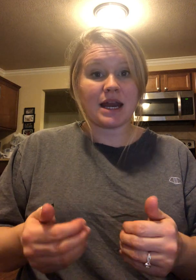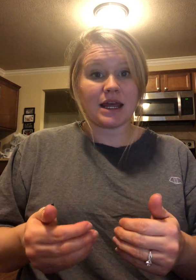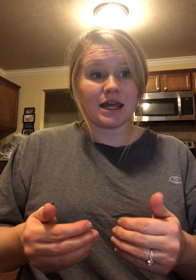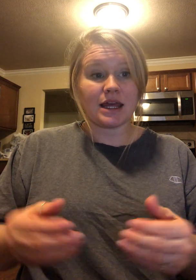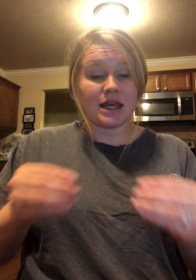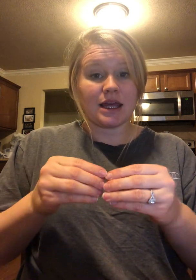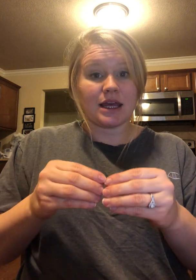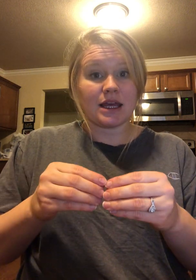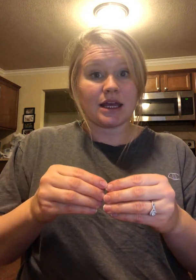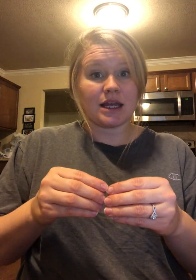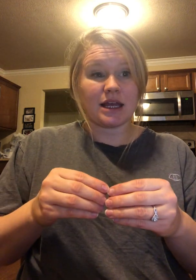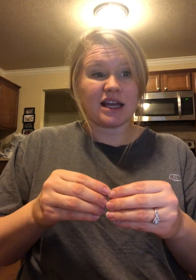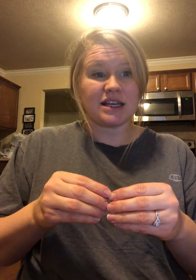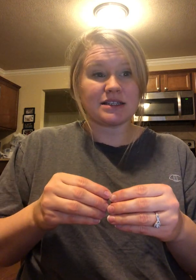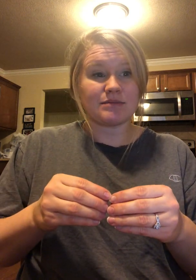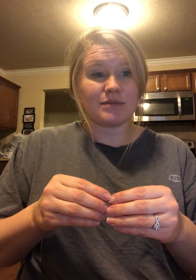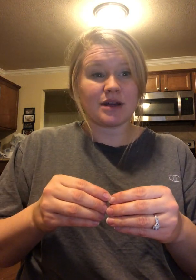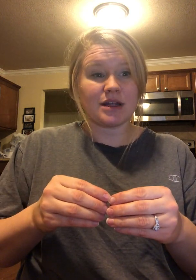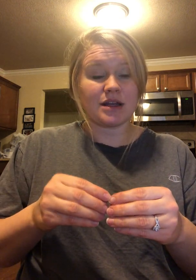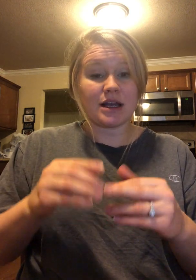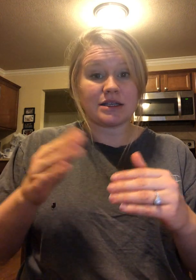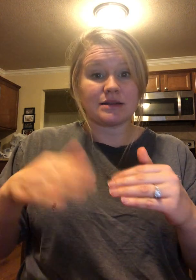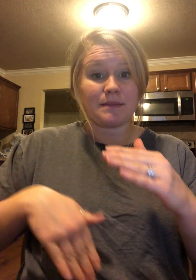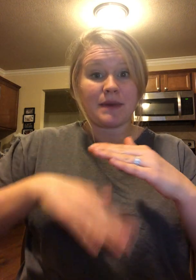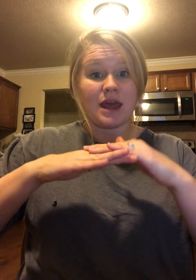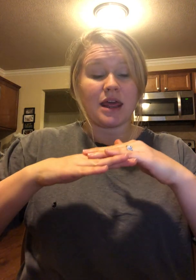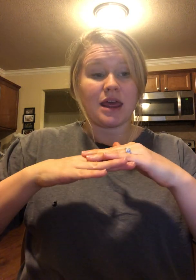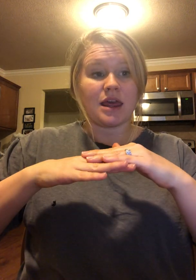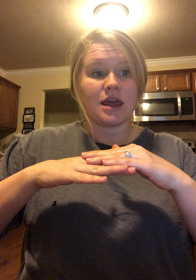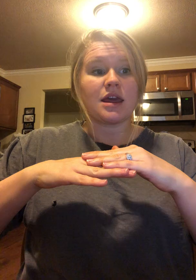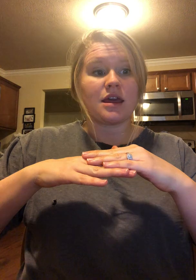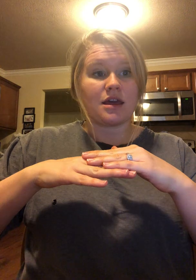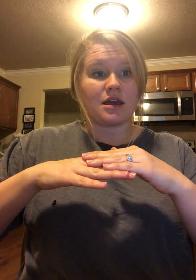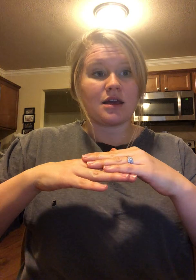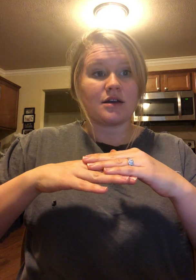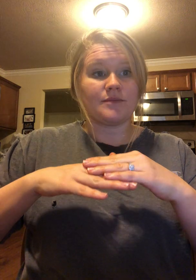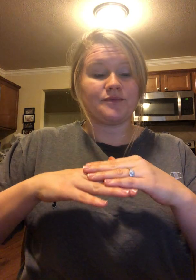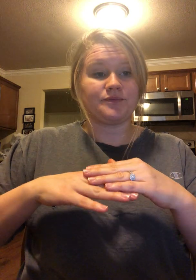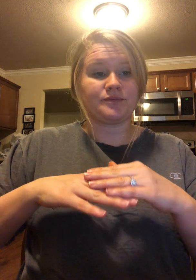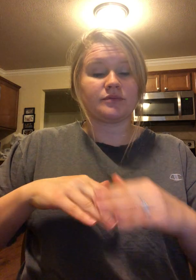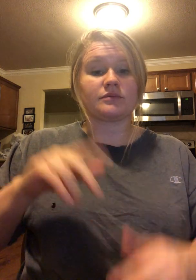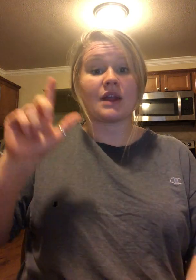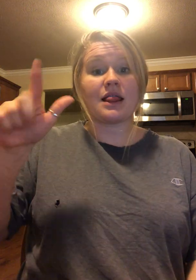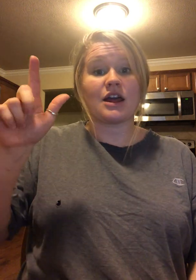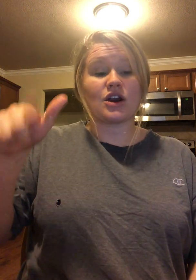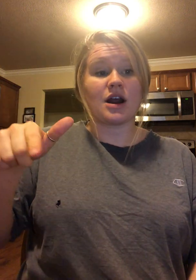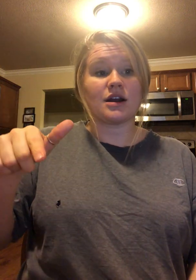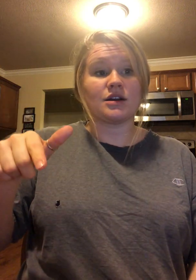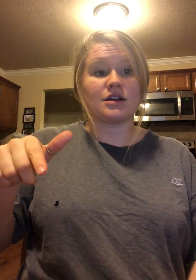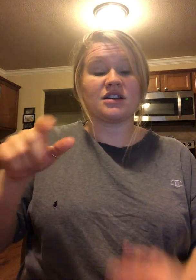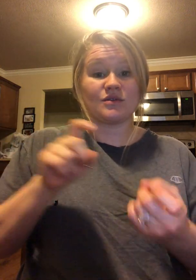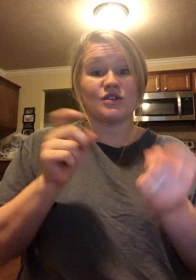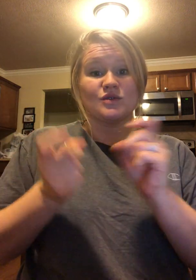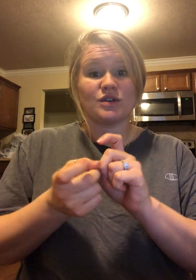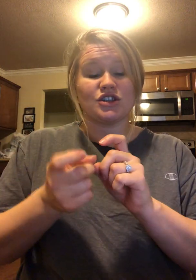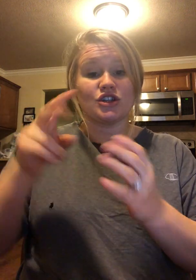learn all about books and reading fluency. Later on, we switch to small reading groups to focus